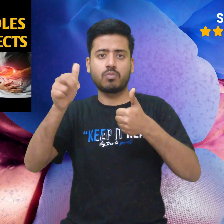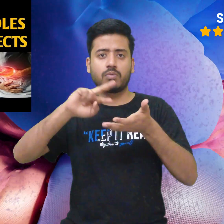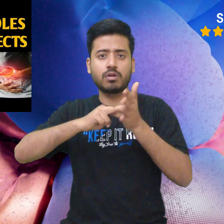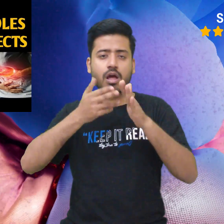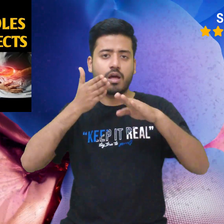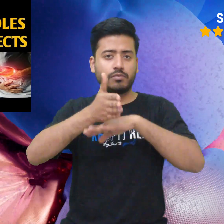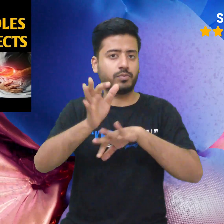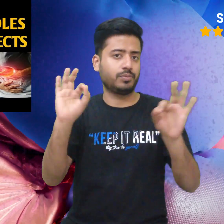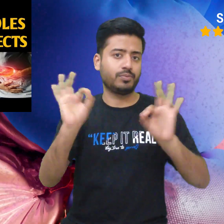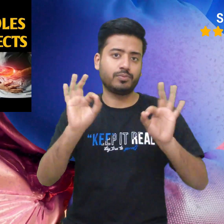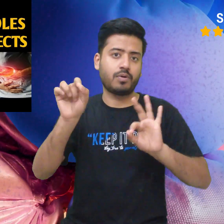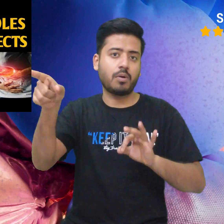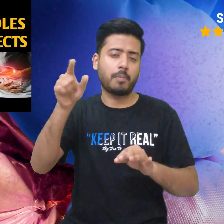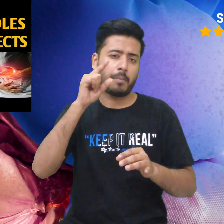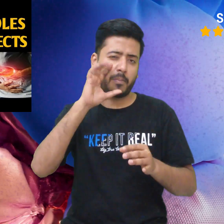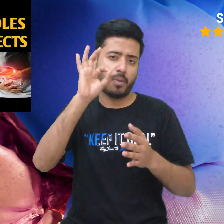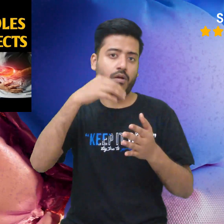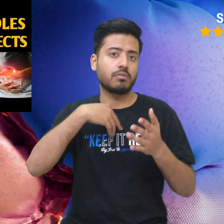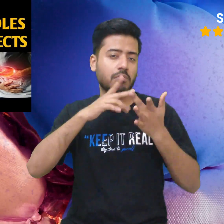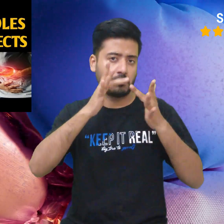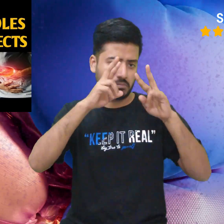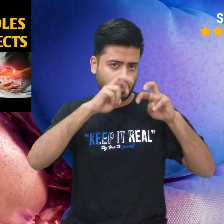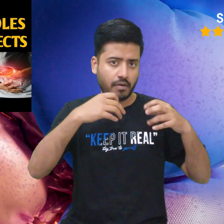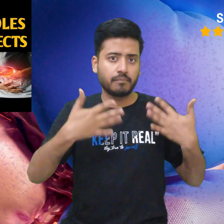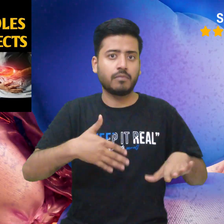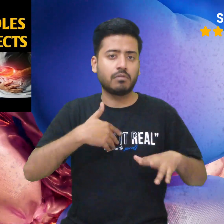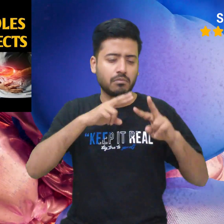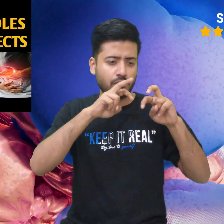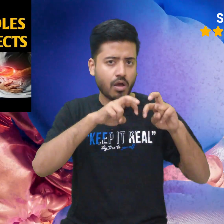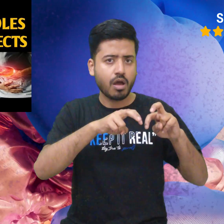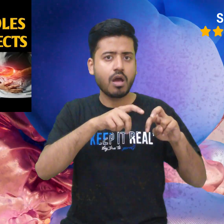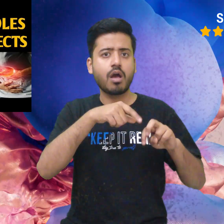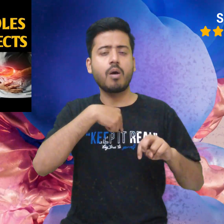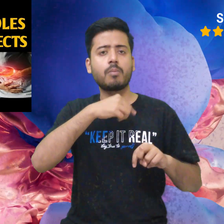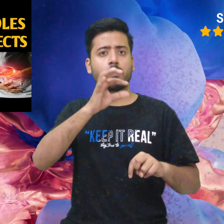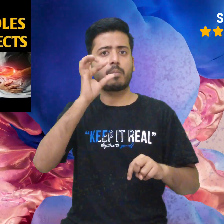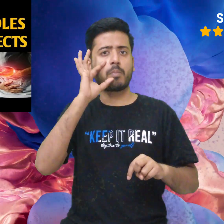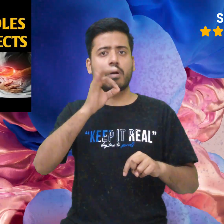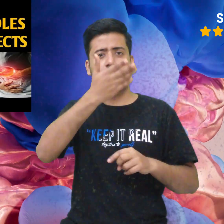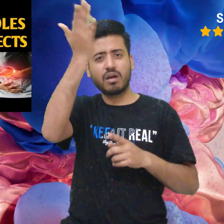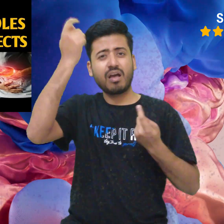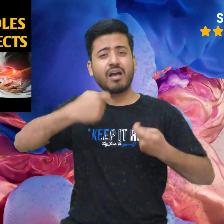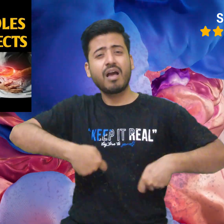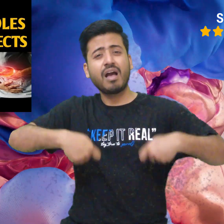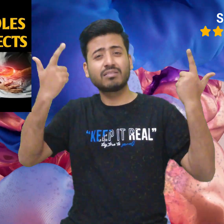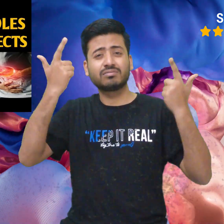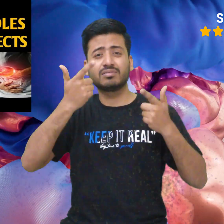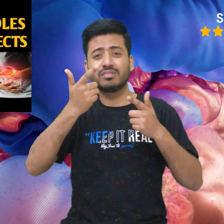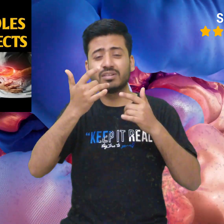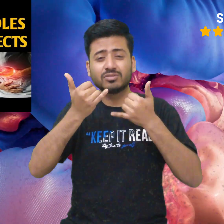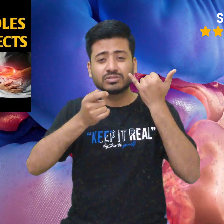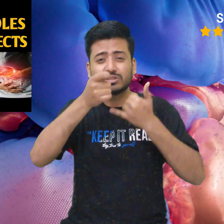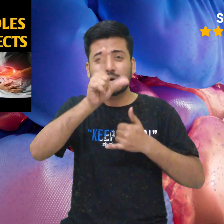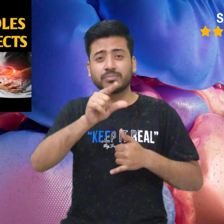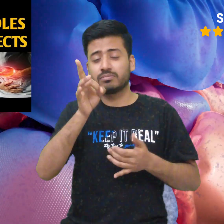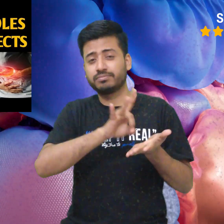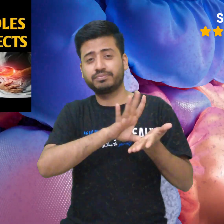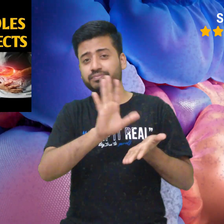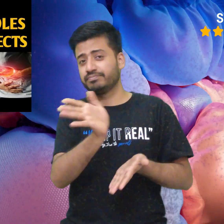Also, ramen noodles are deficient in vital minerals like citrate and magnesium, which support healthy kidney function overall and reduce the